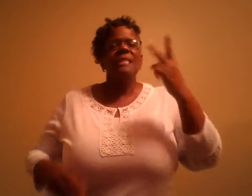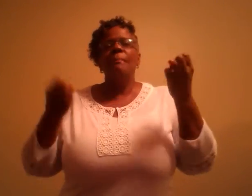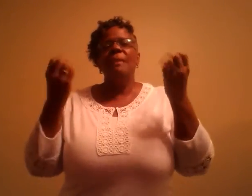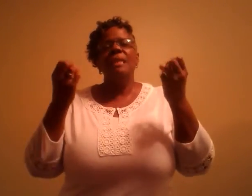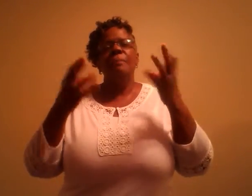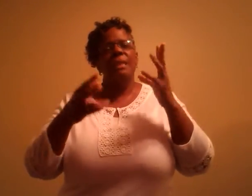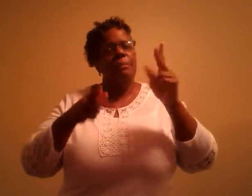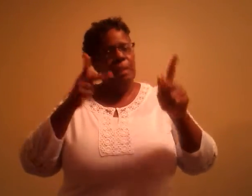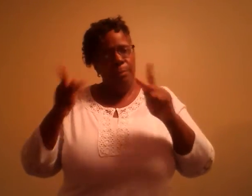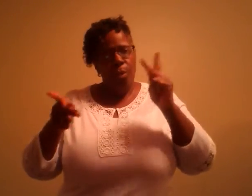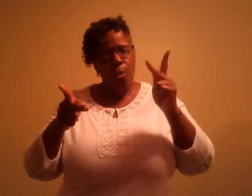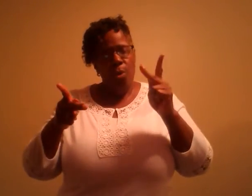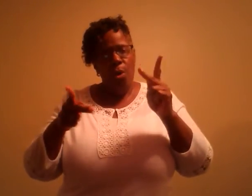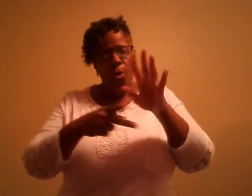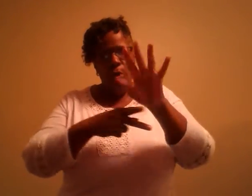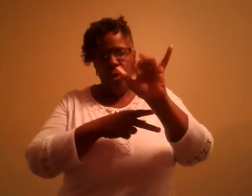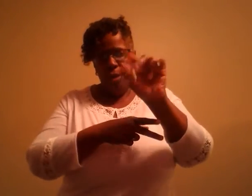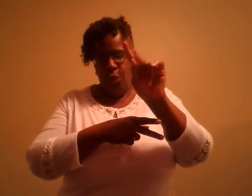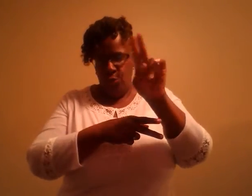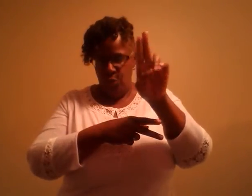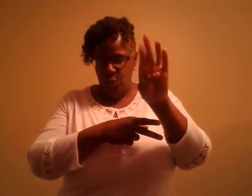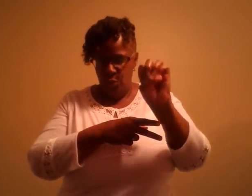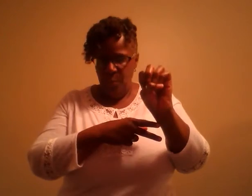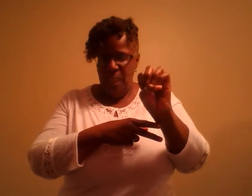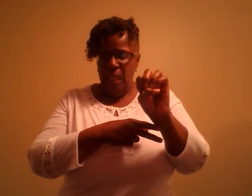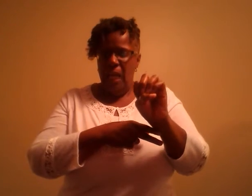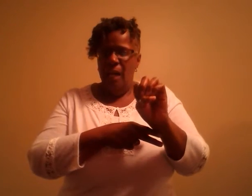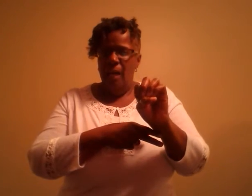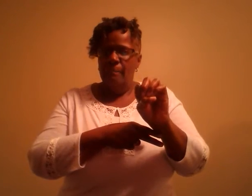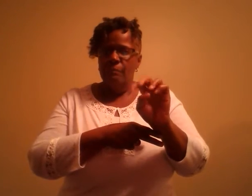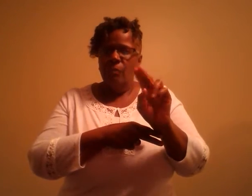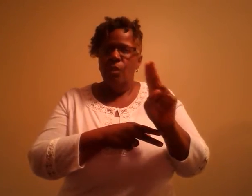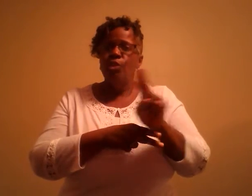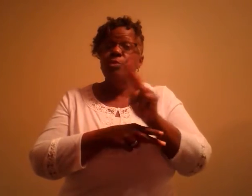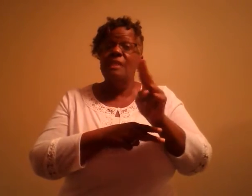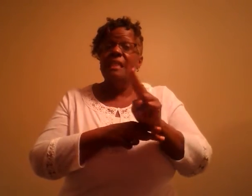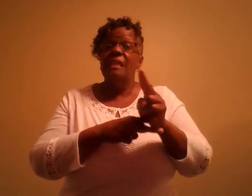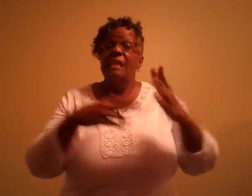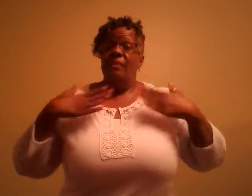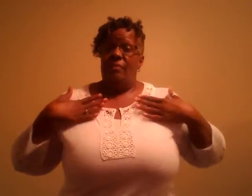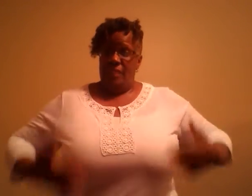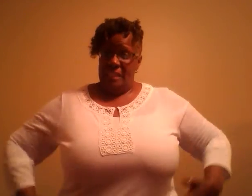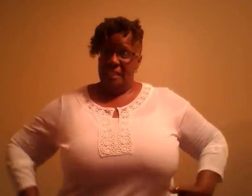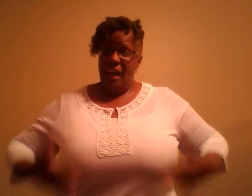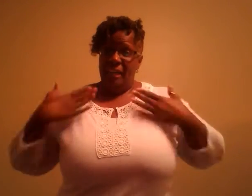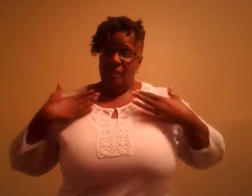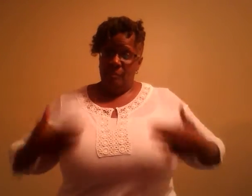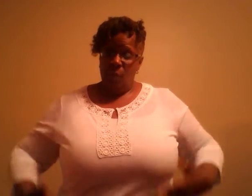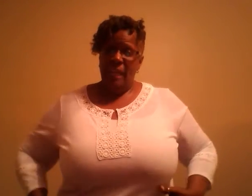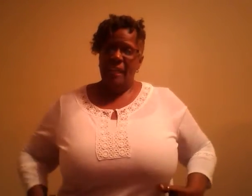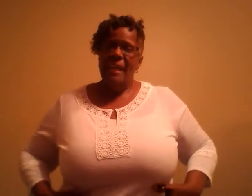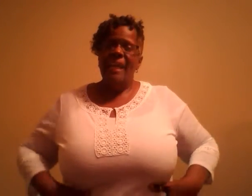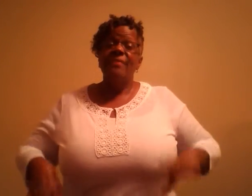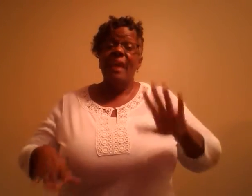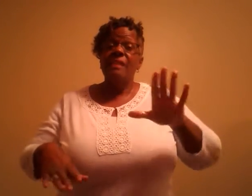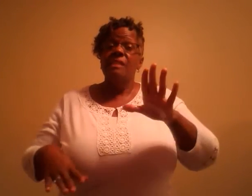see many, many people on YouTube using this sign. Okay. And that is